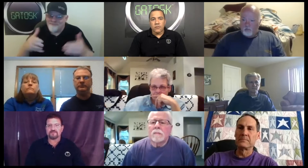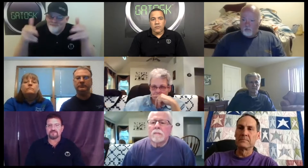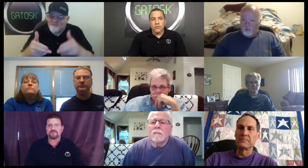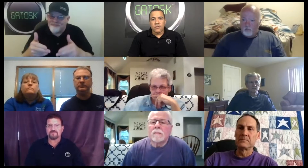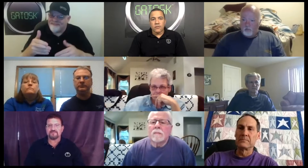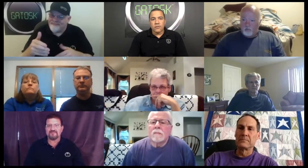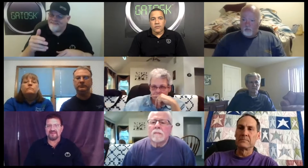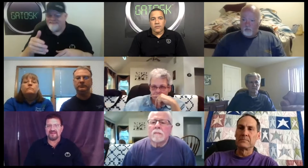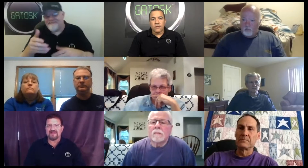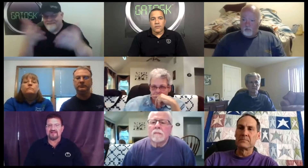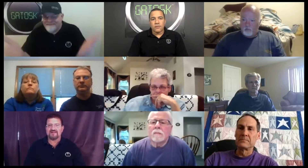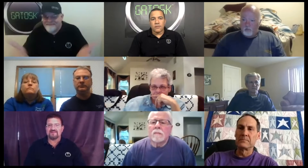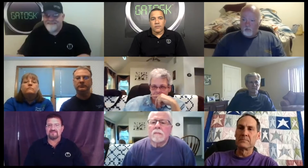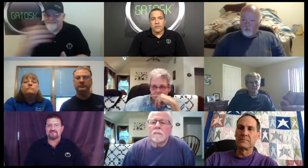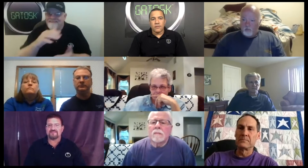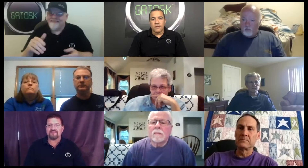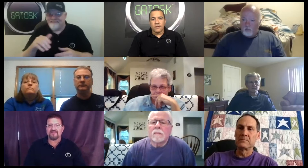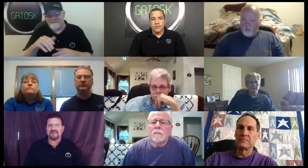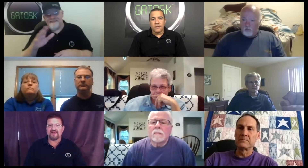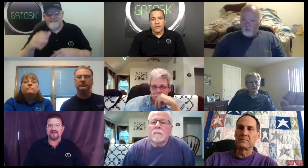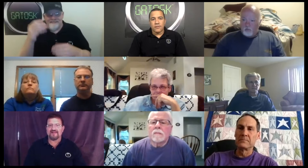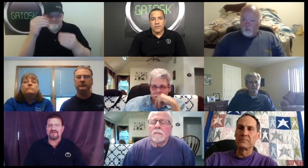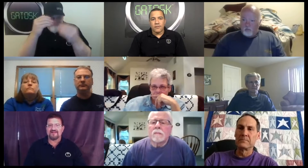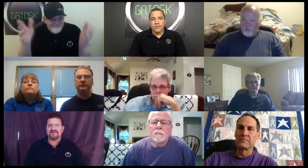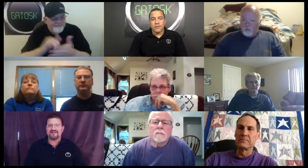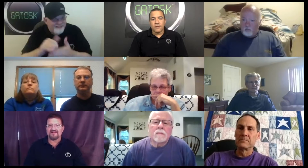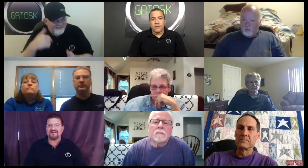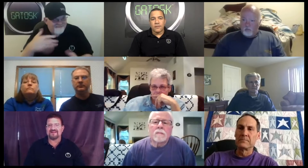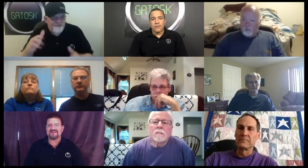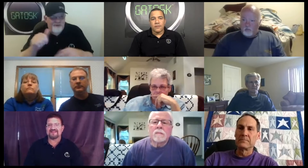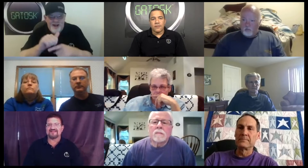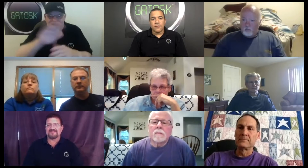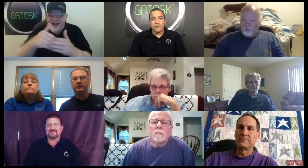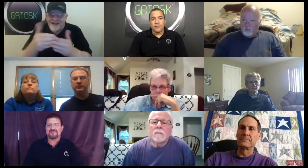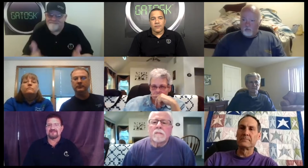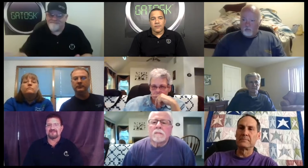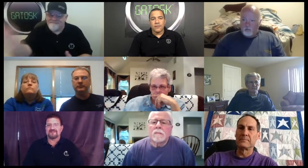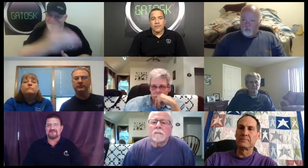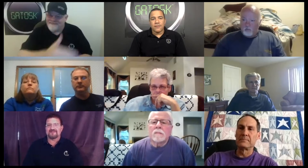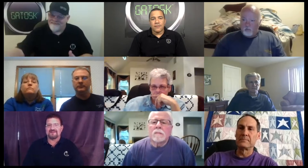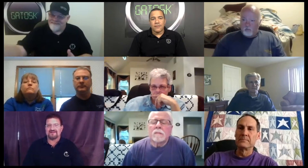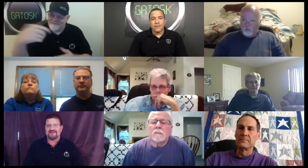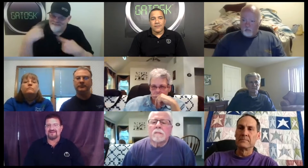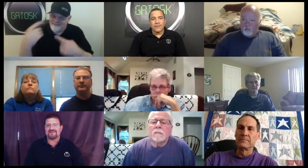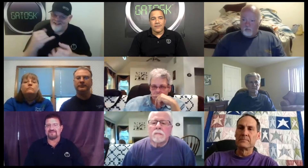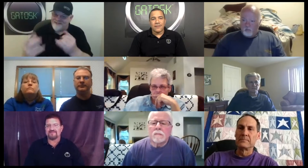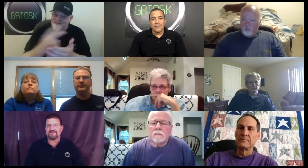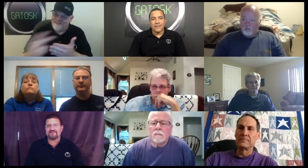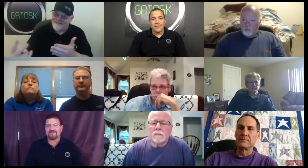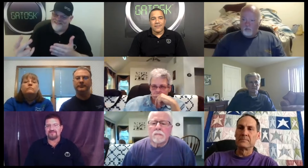like to introduce everyone here. I wanted to let you know that I've worked and met with you